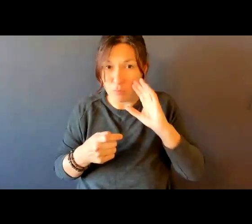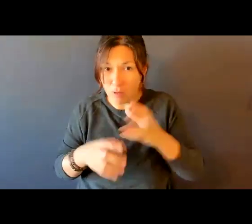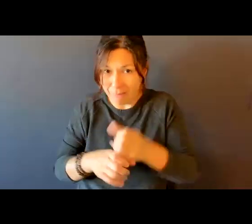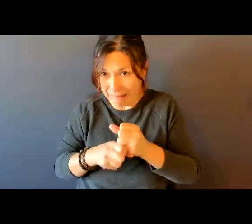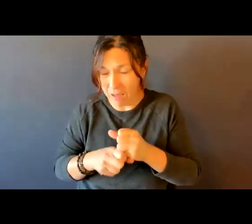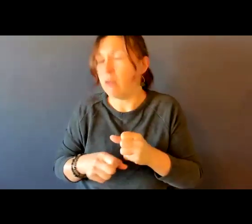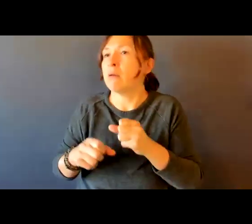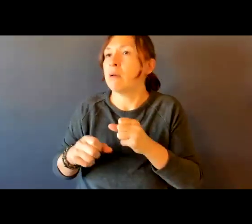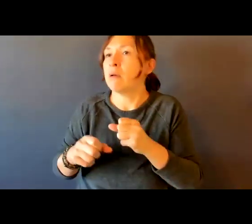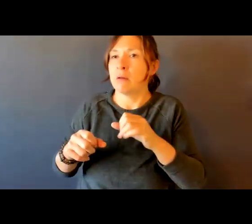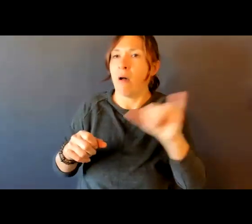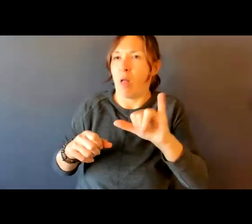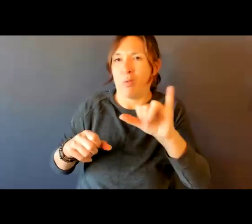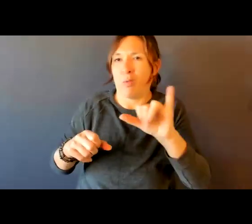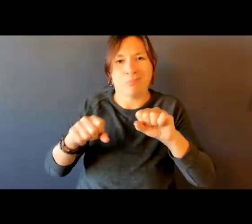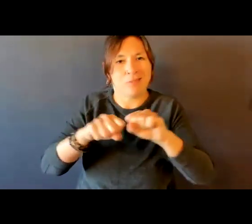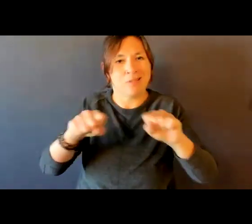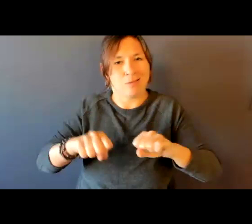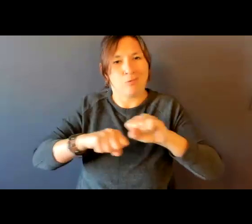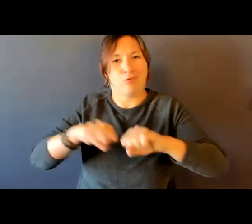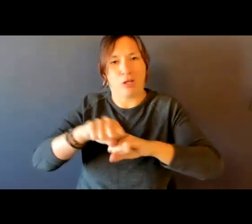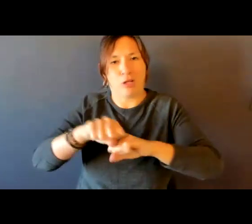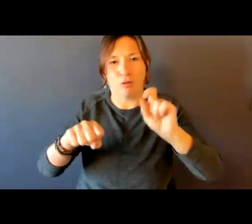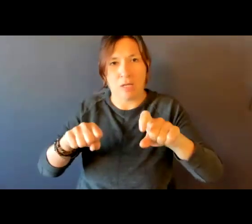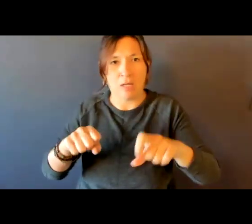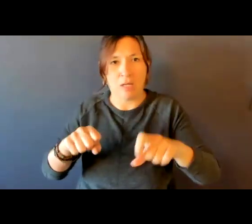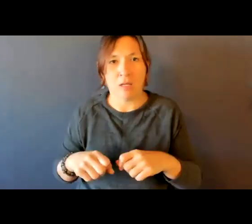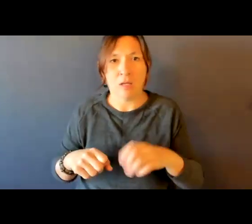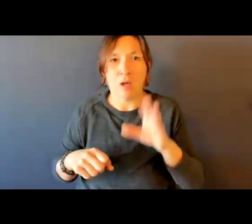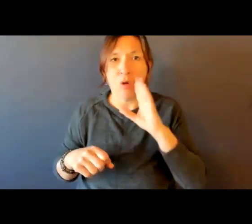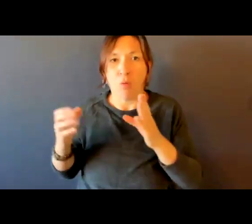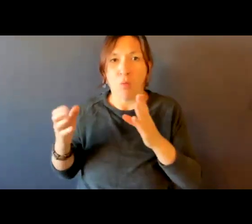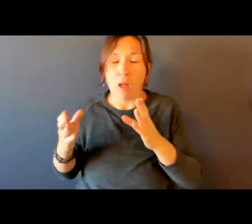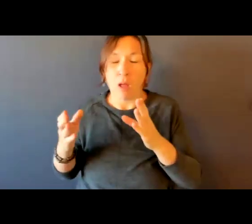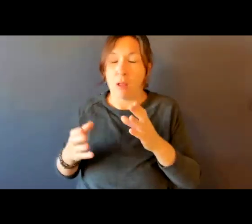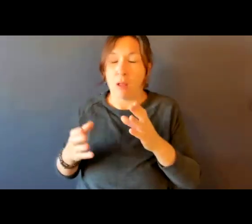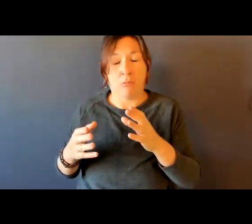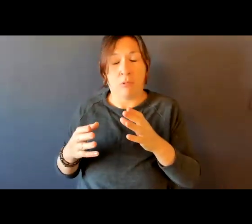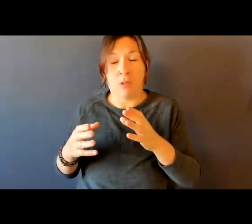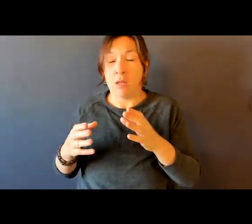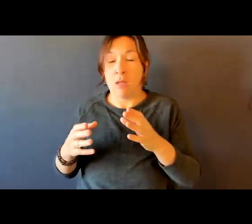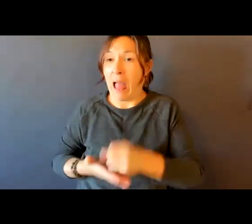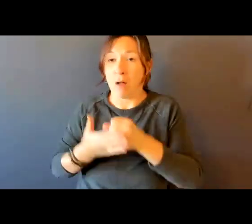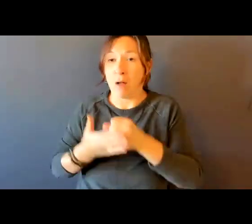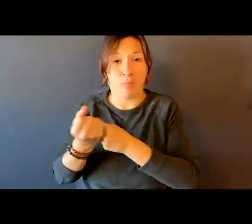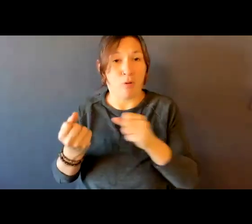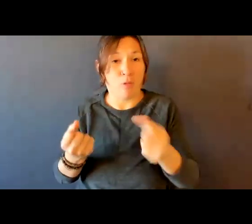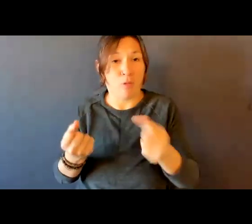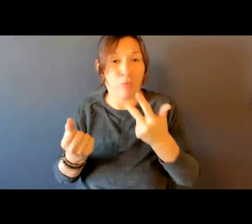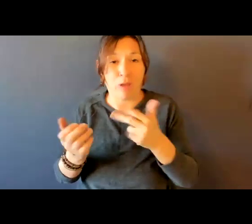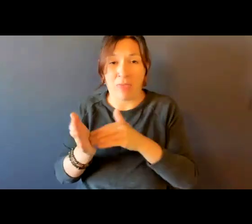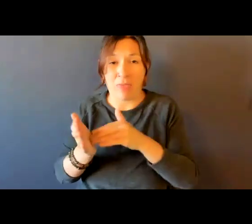bus drivers, bus monitors, and more than 3,000 students per day. The grants will help us